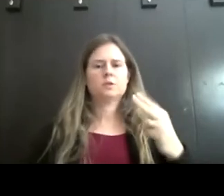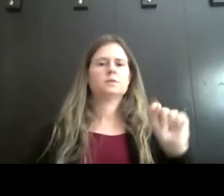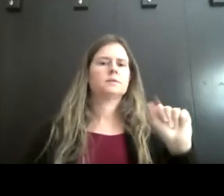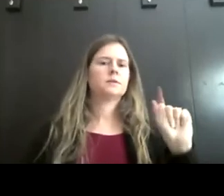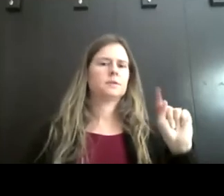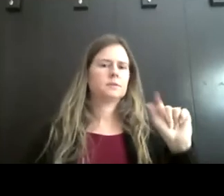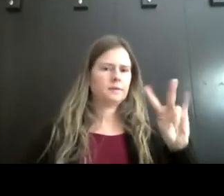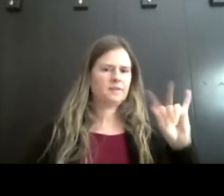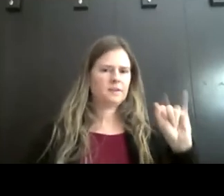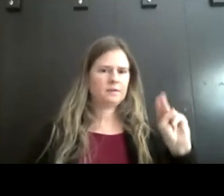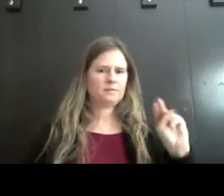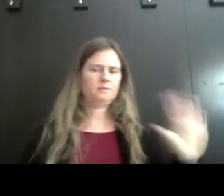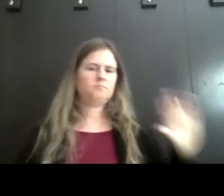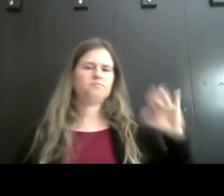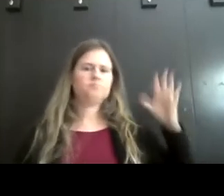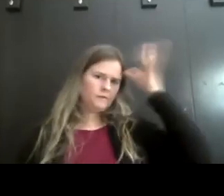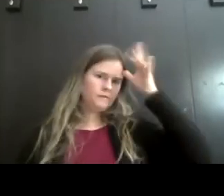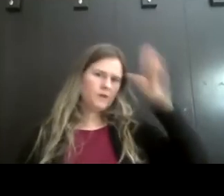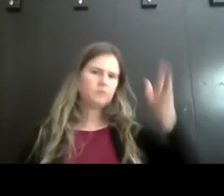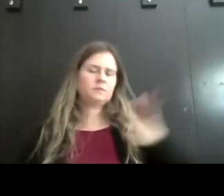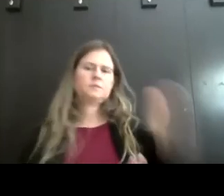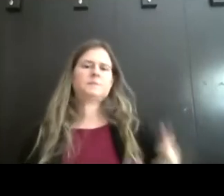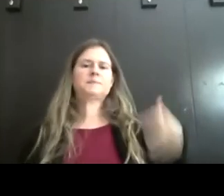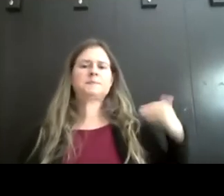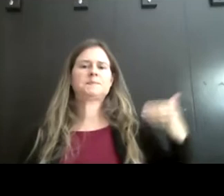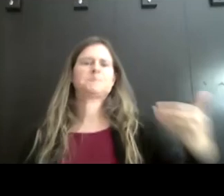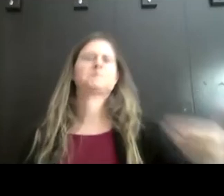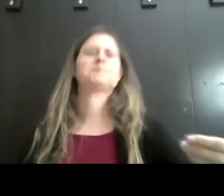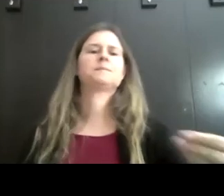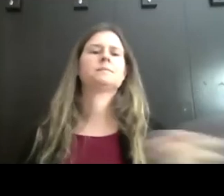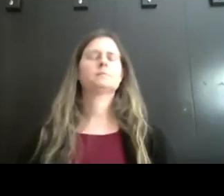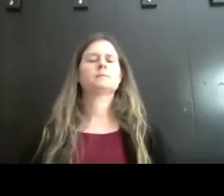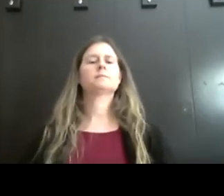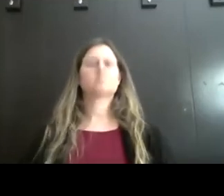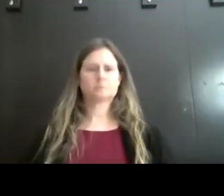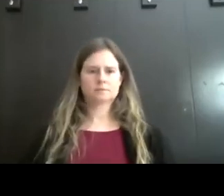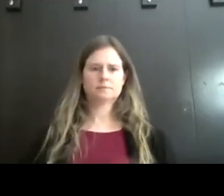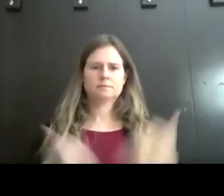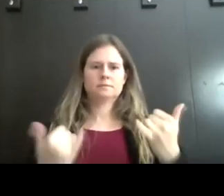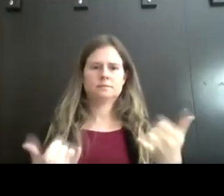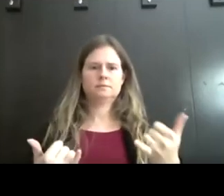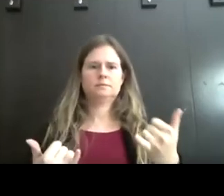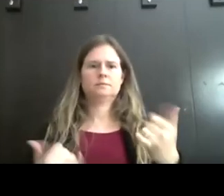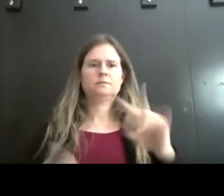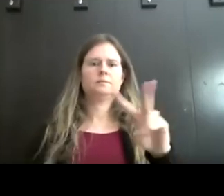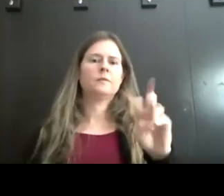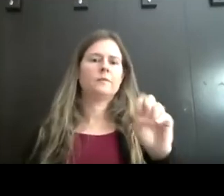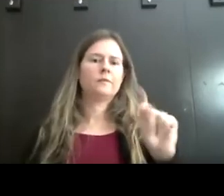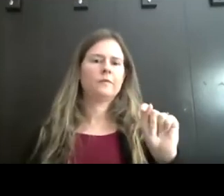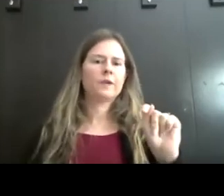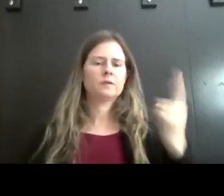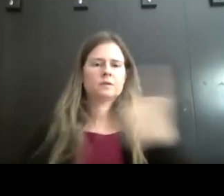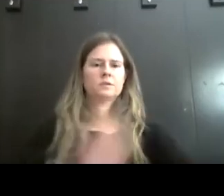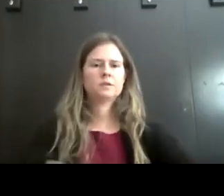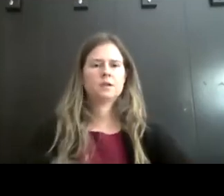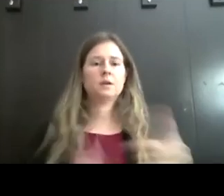of the family. And appropriately today, being Veterans Day, the first family picture